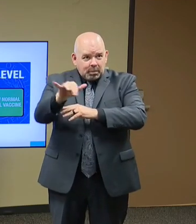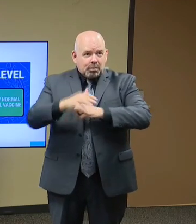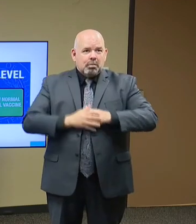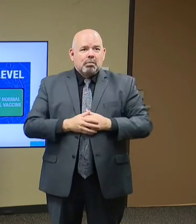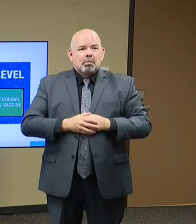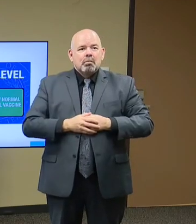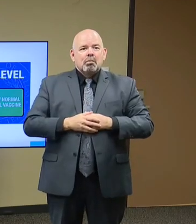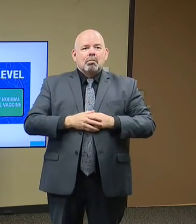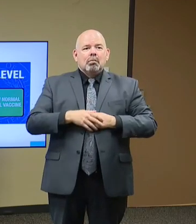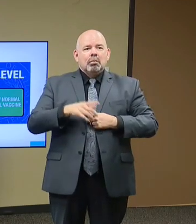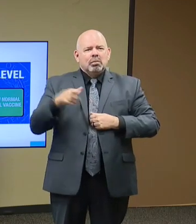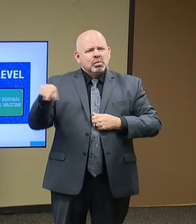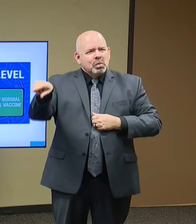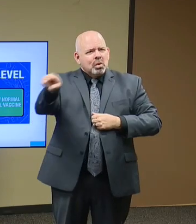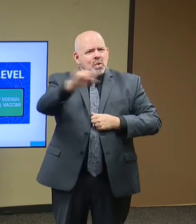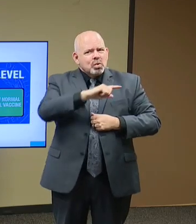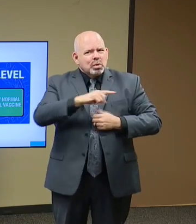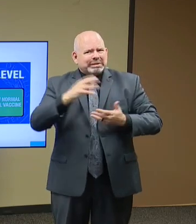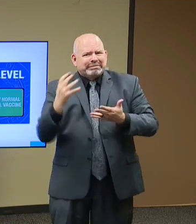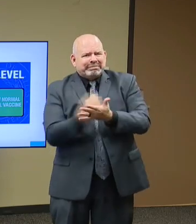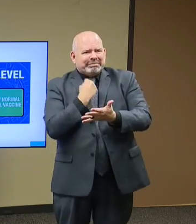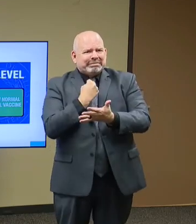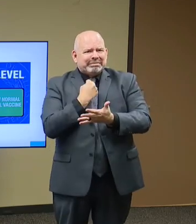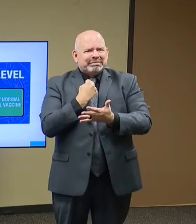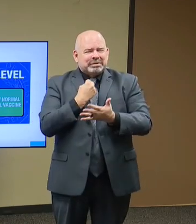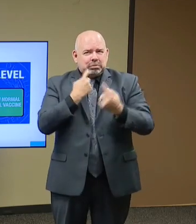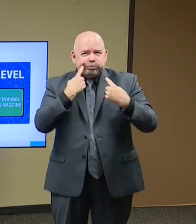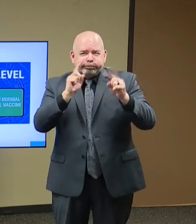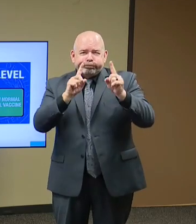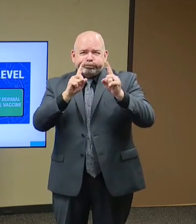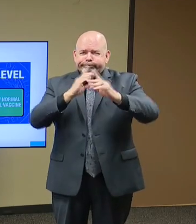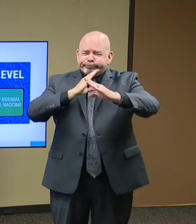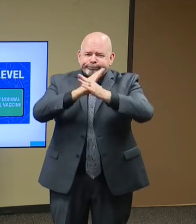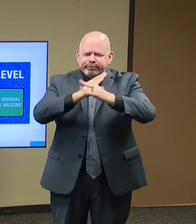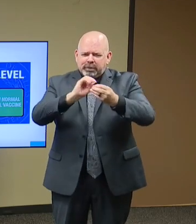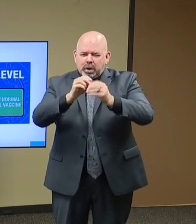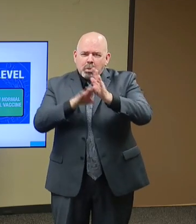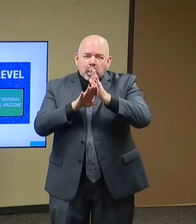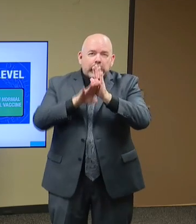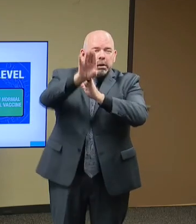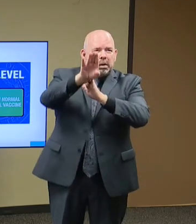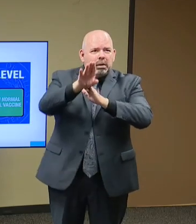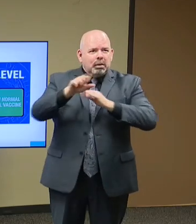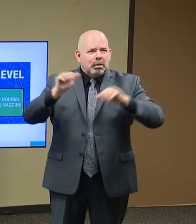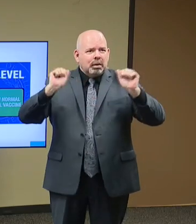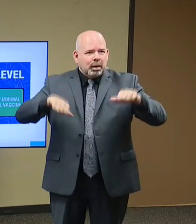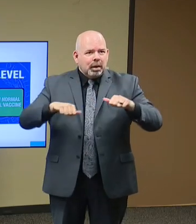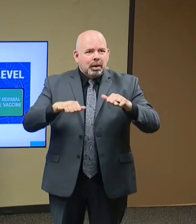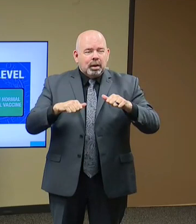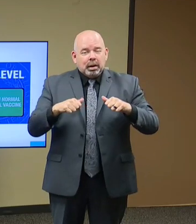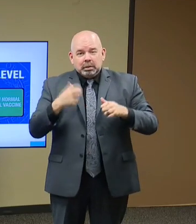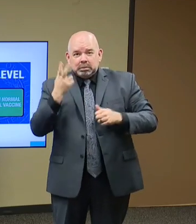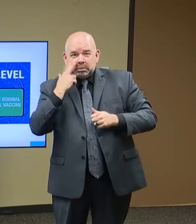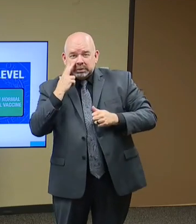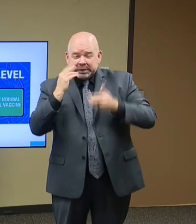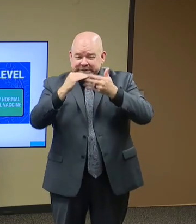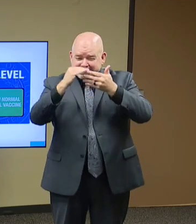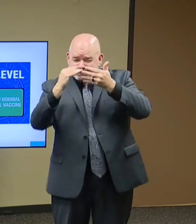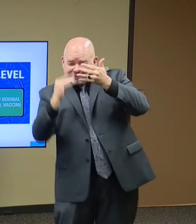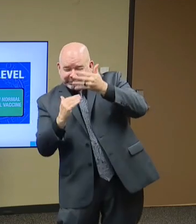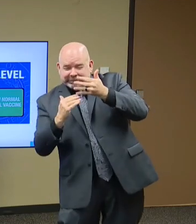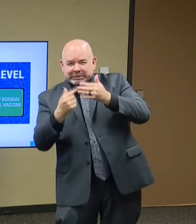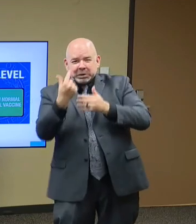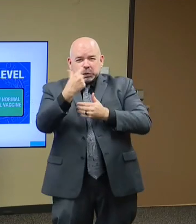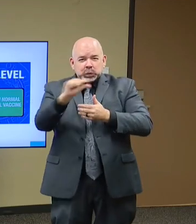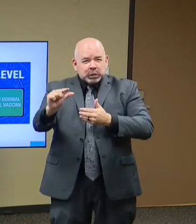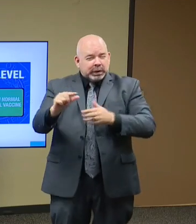get lower, get down to yellow, and get down to green this year. Now, while all this is good news, we